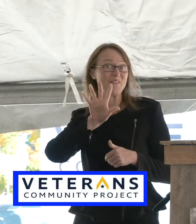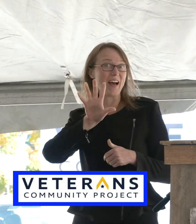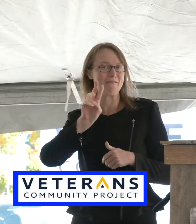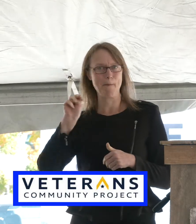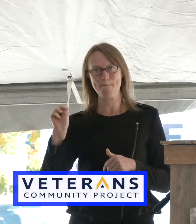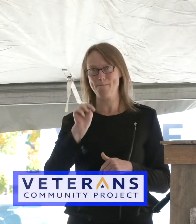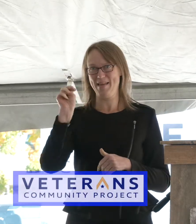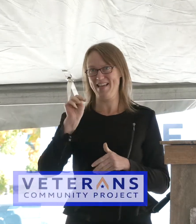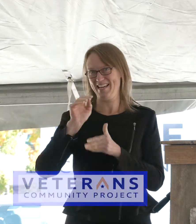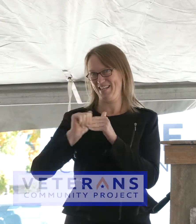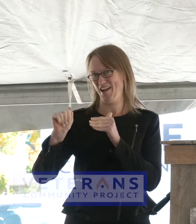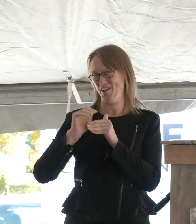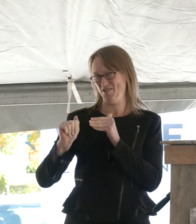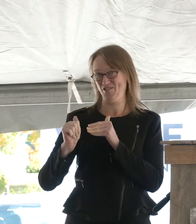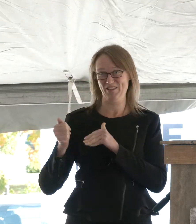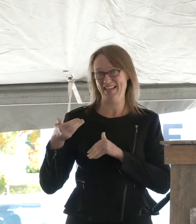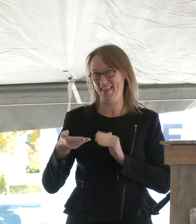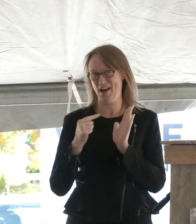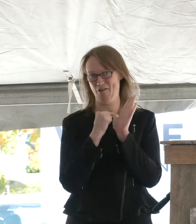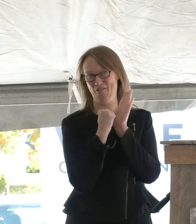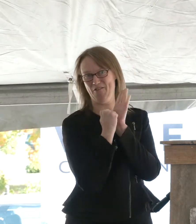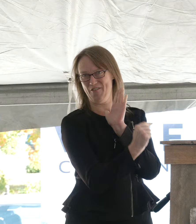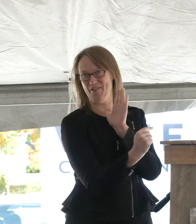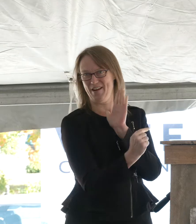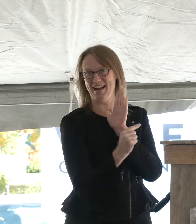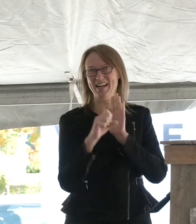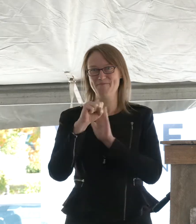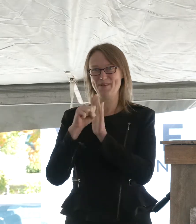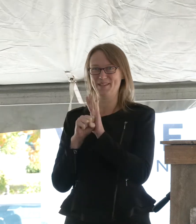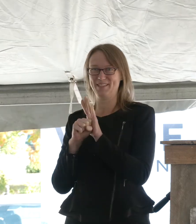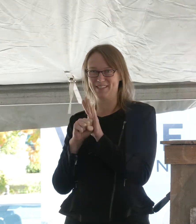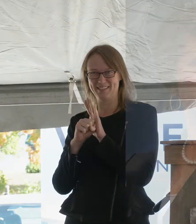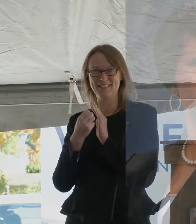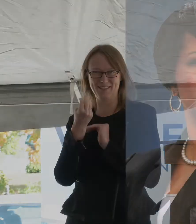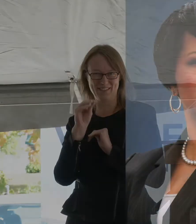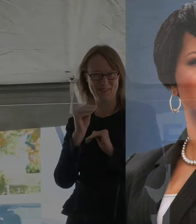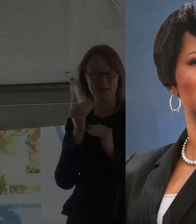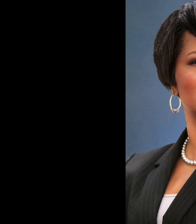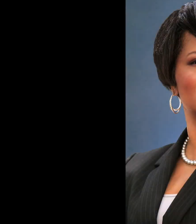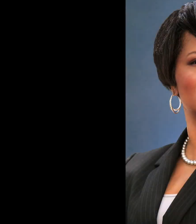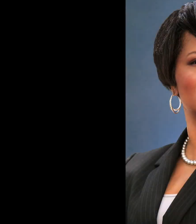deeply appreciate that. So with that, let's go ahead and bring her up.